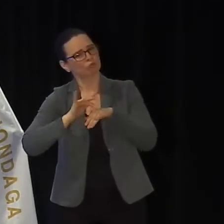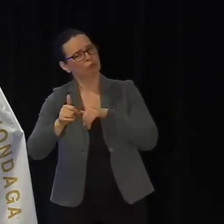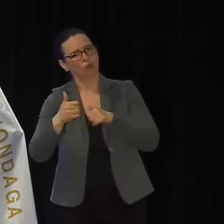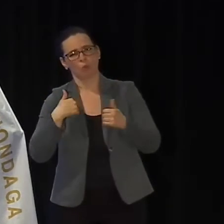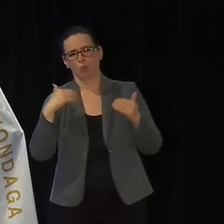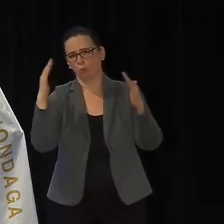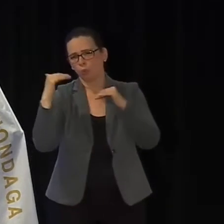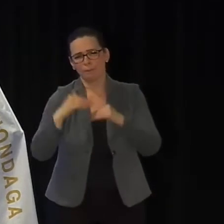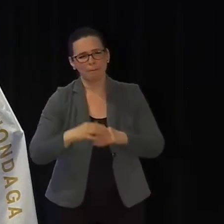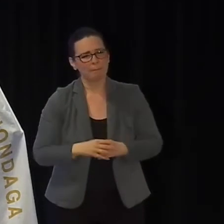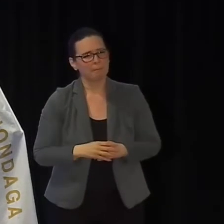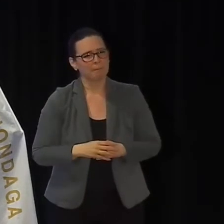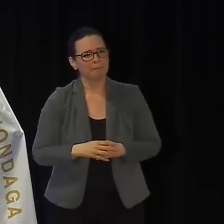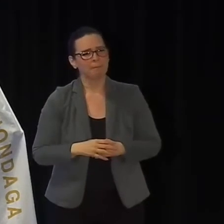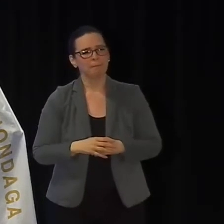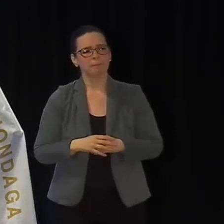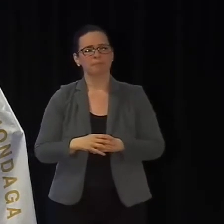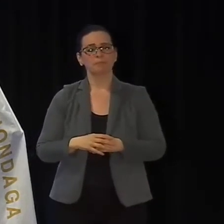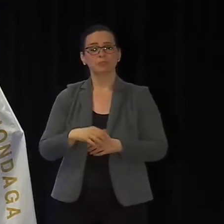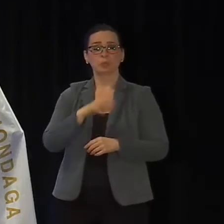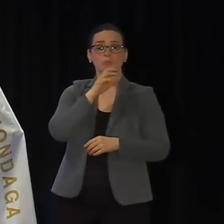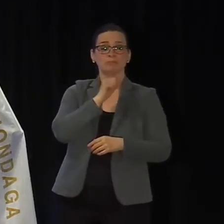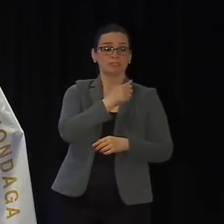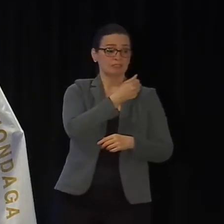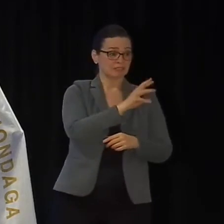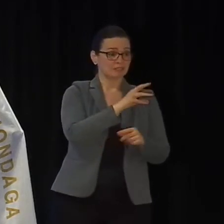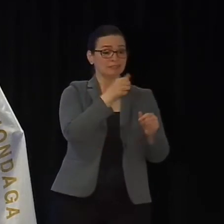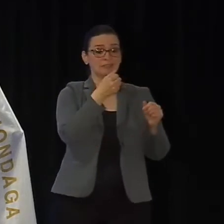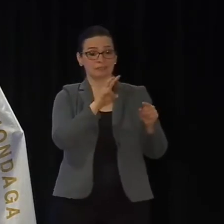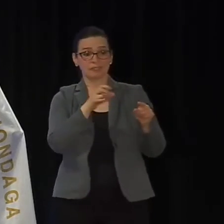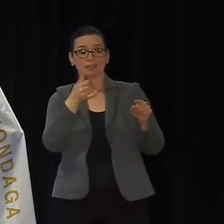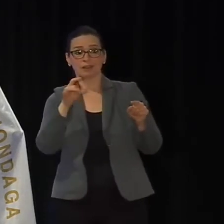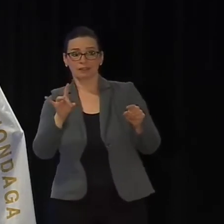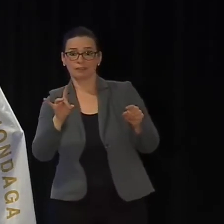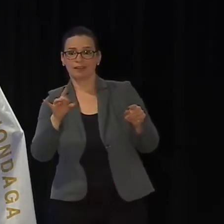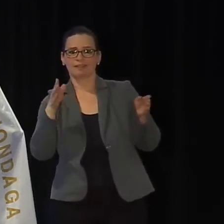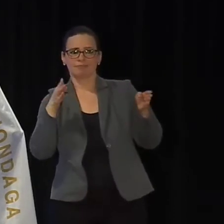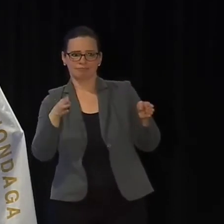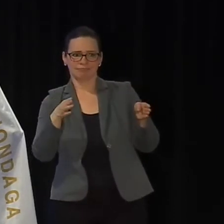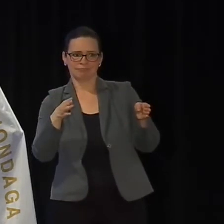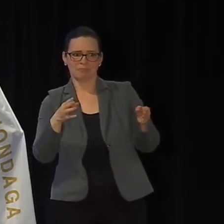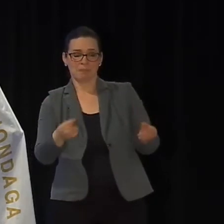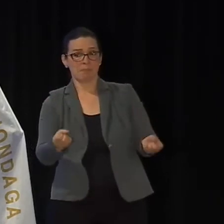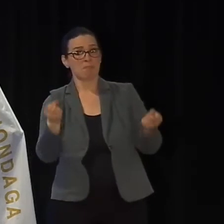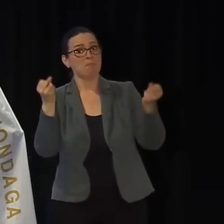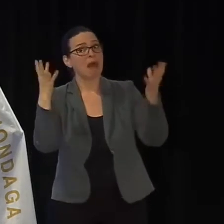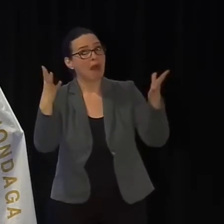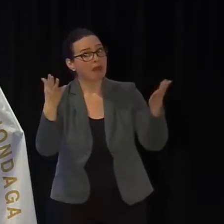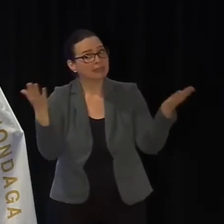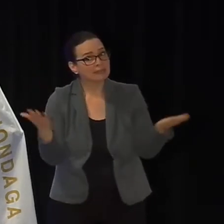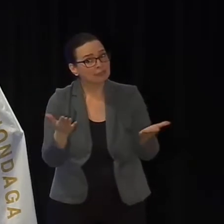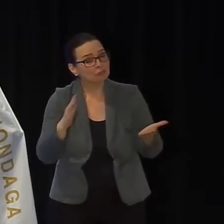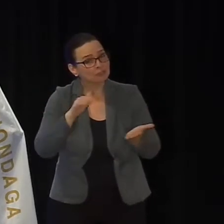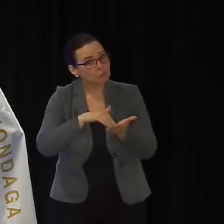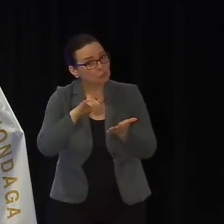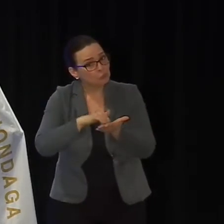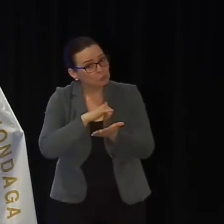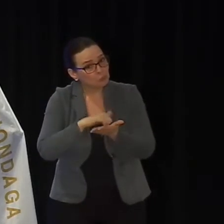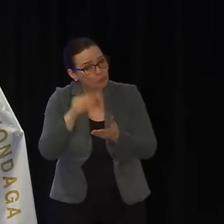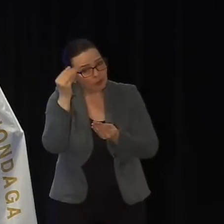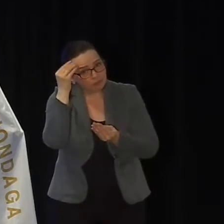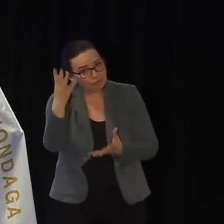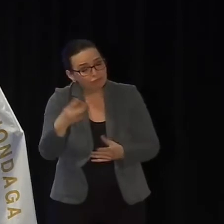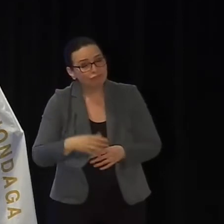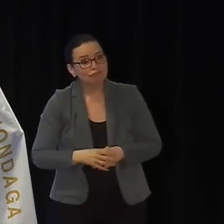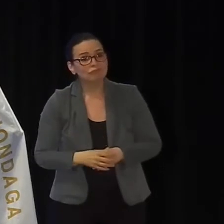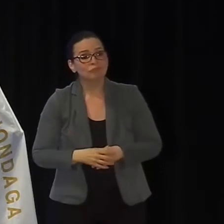16, 17, 18-year-olds, it's going to be a lot of kids, right? It's going to be a lot of people. Then you're going to get through your 20s. It's going to be a lot of people who probably don't have